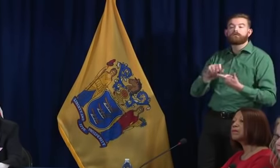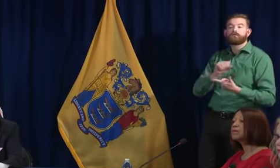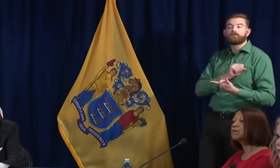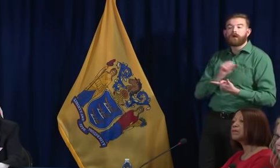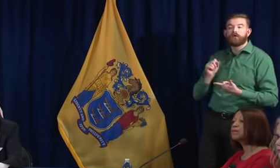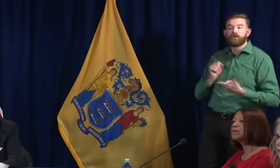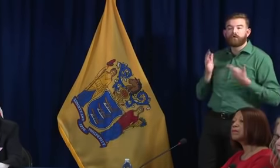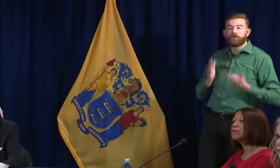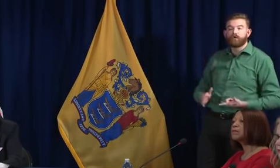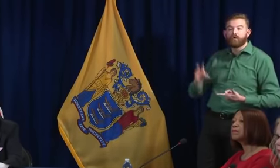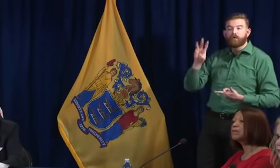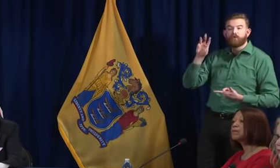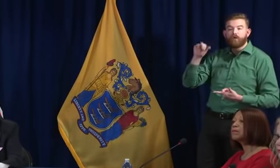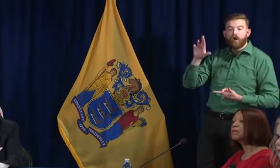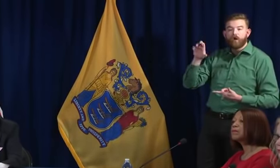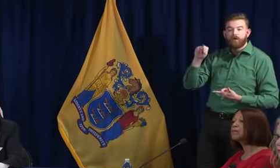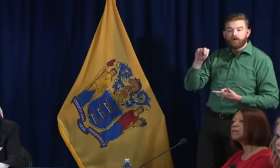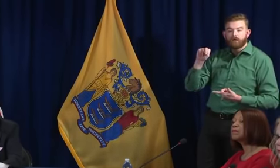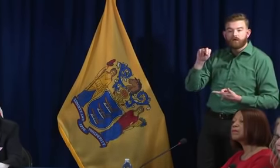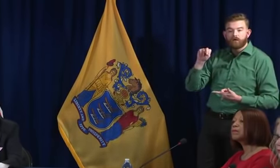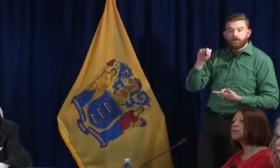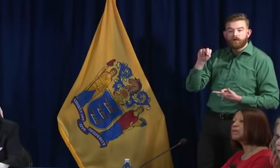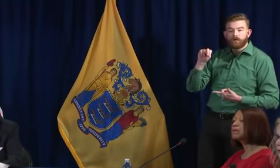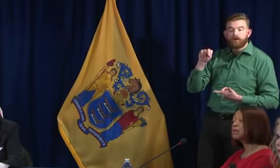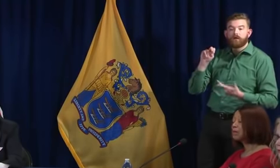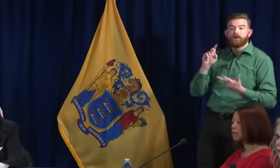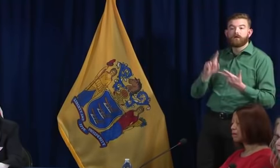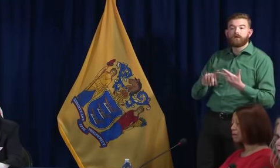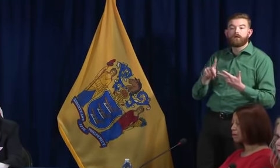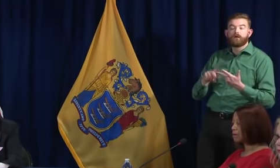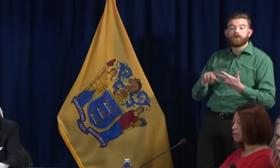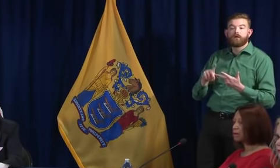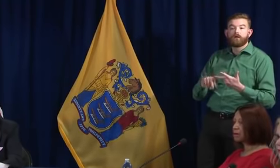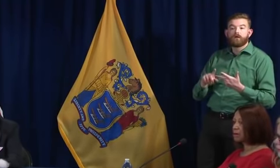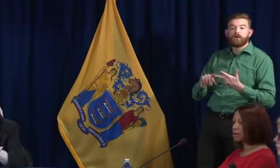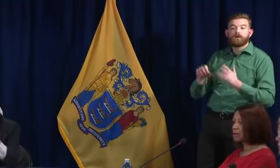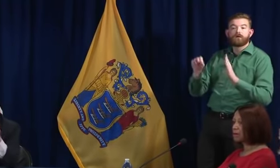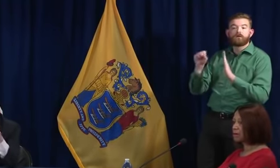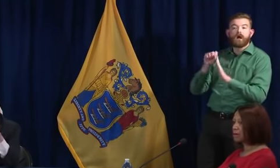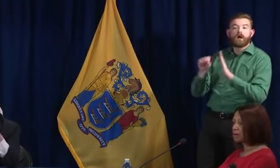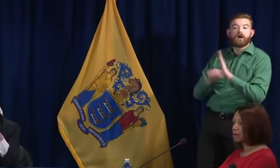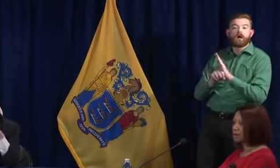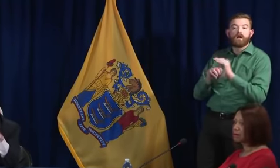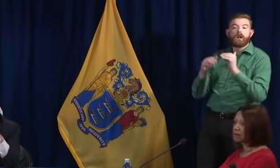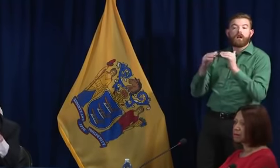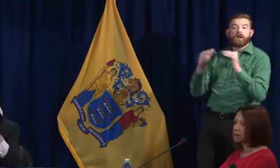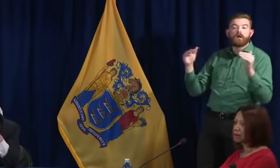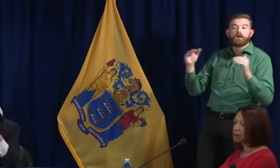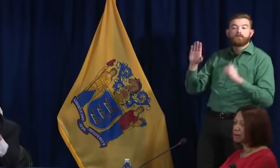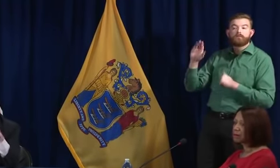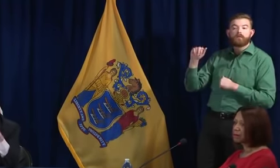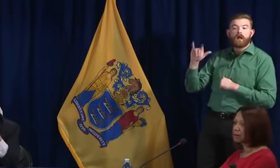planned, like cutting gate fees for airlines at Newark? So I don't really have a comment per